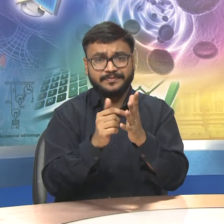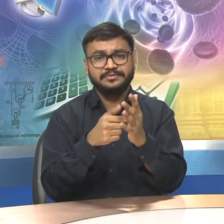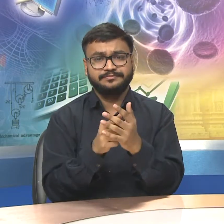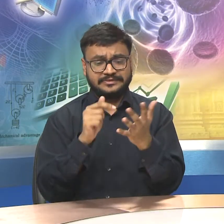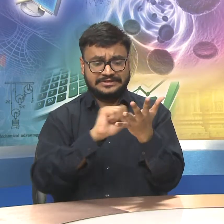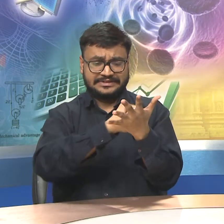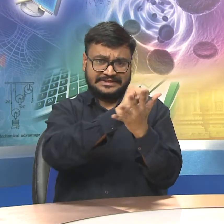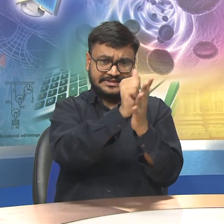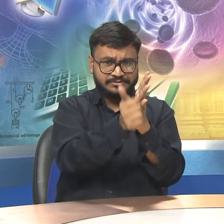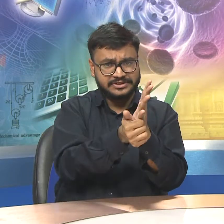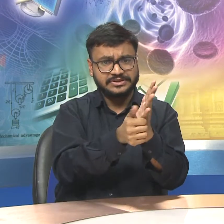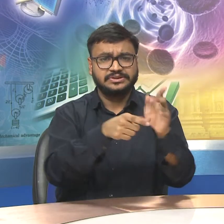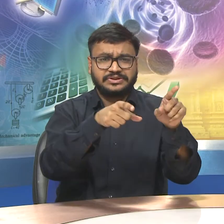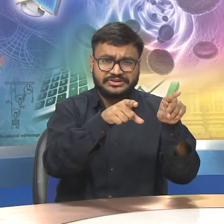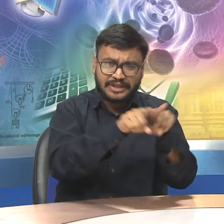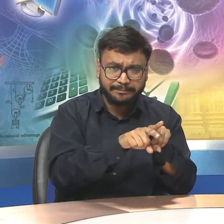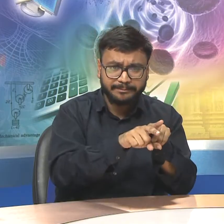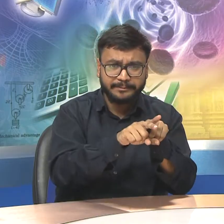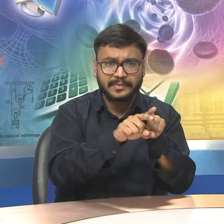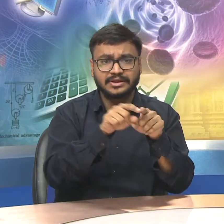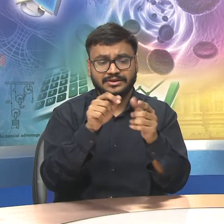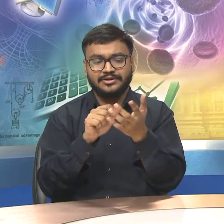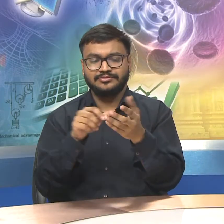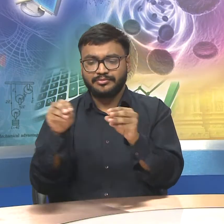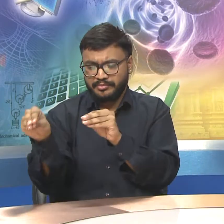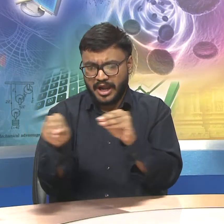Some sign have the same handshake